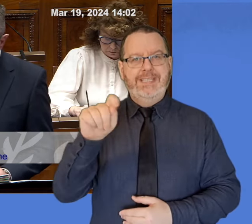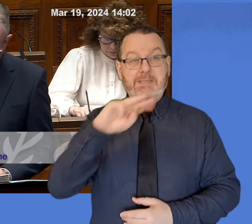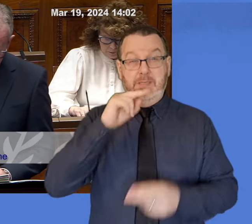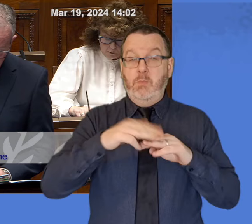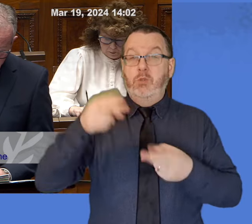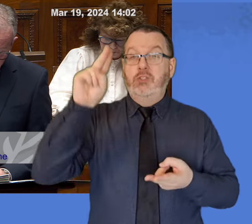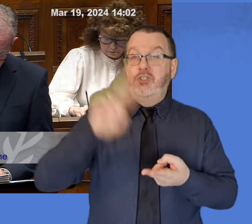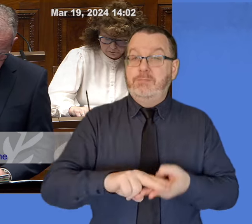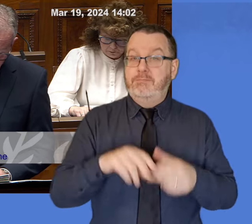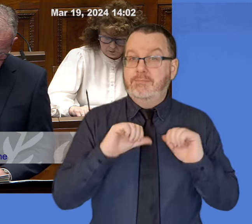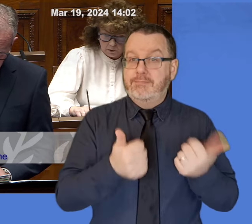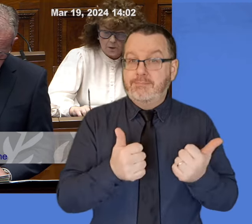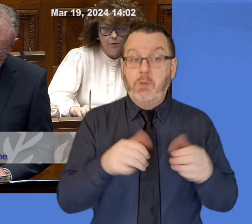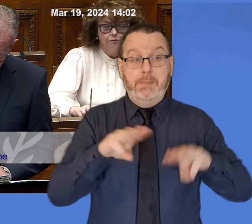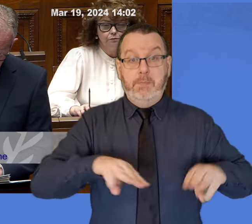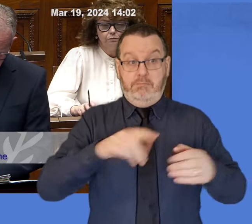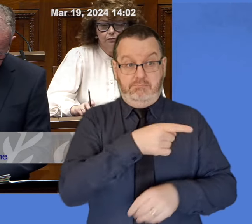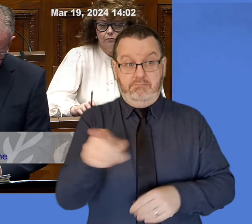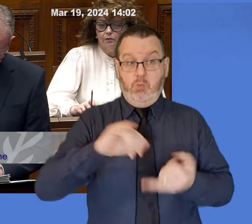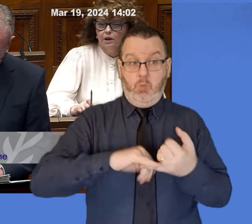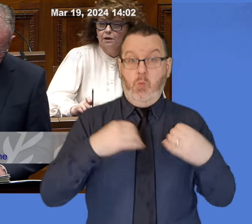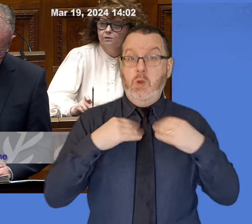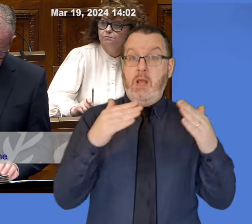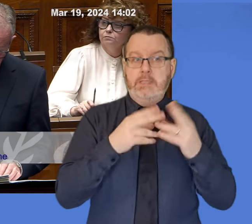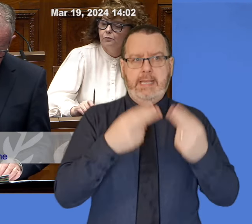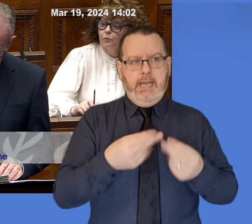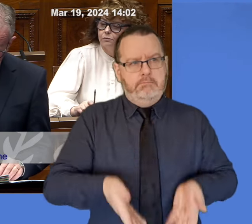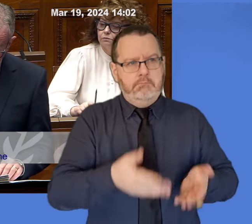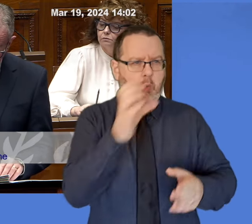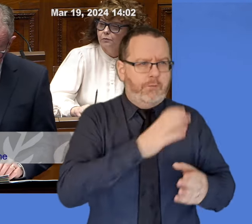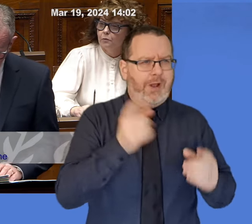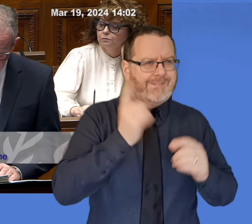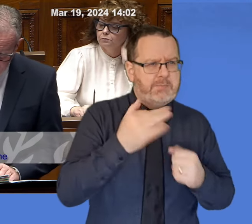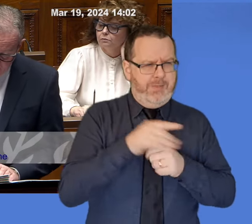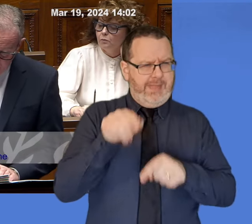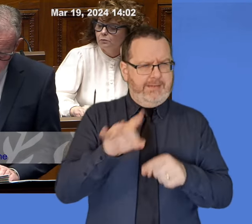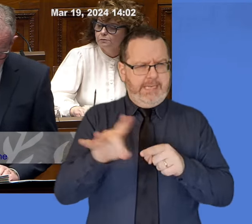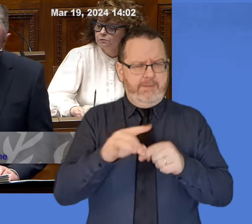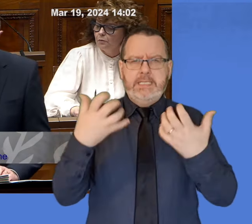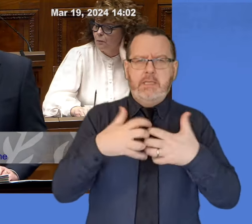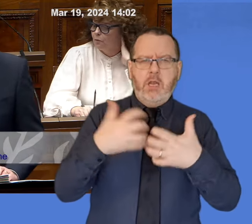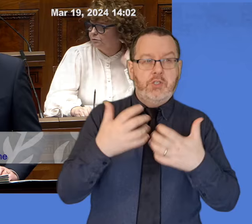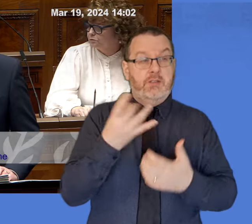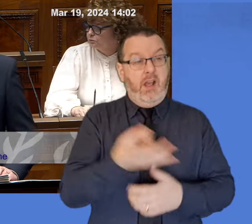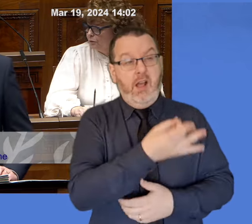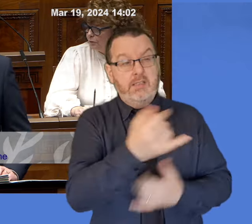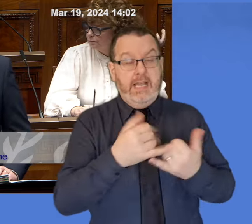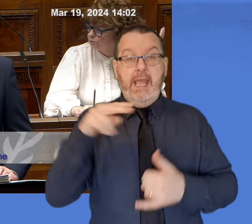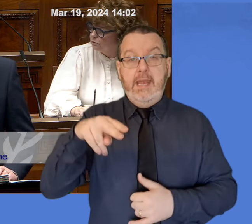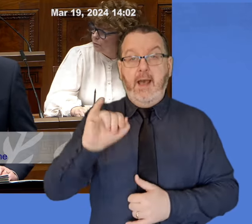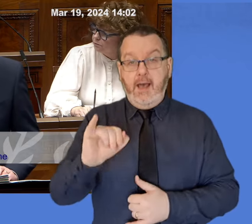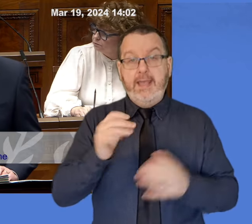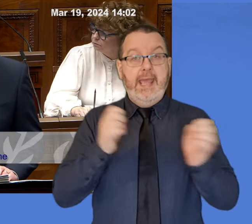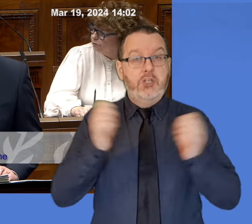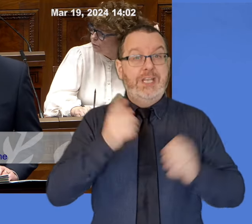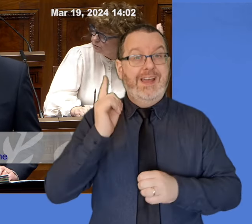panels. Homeowners may wish to seek independent advice on solar panels, heat pumps and other energy efficiency matters from organisations such as the NI Energy